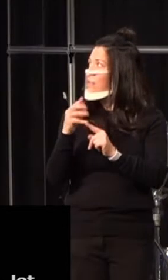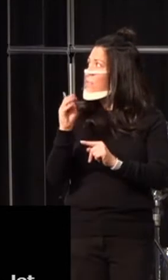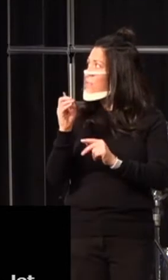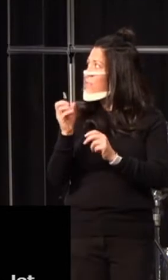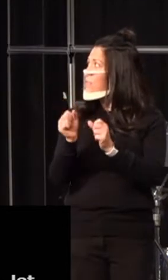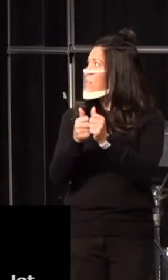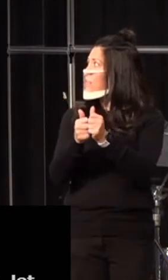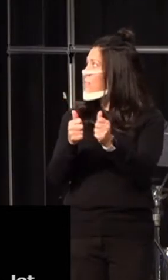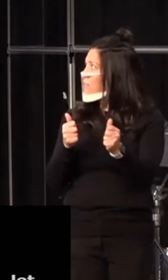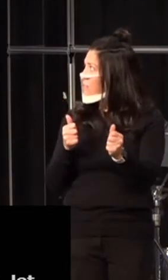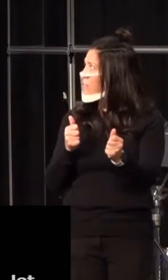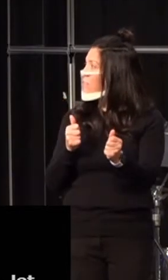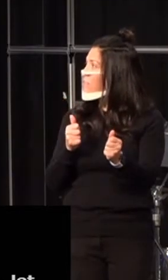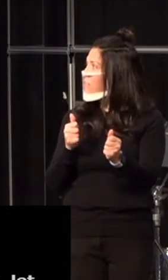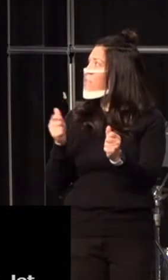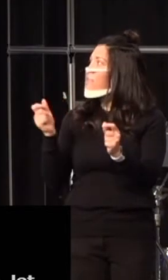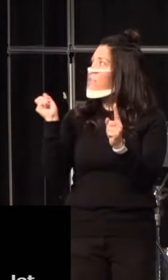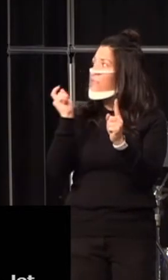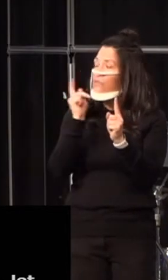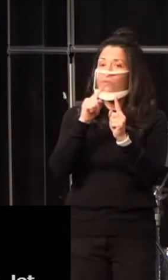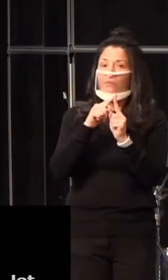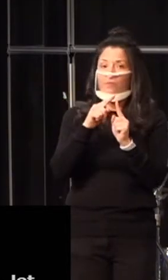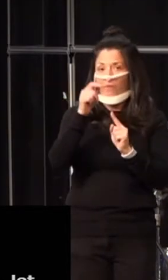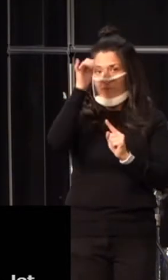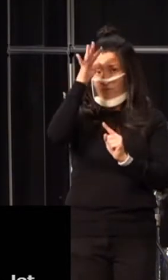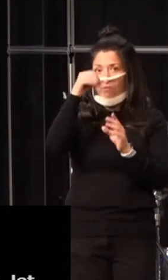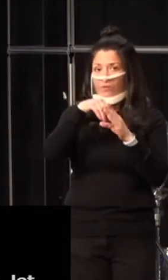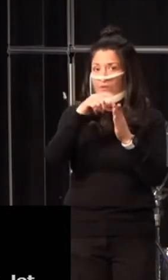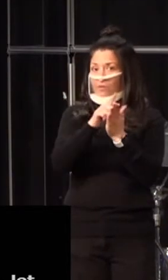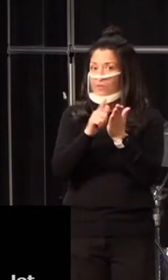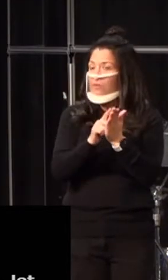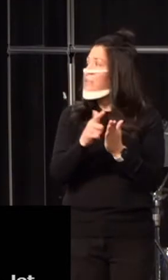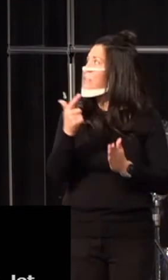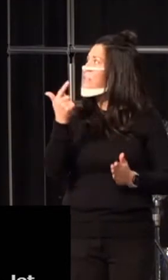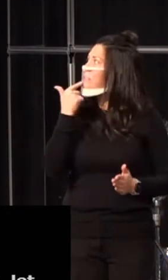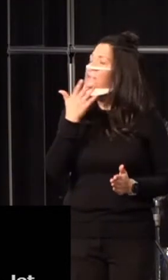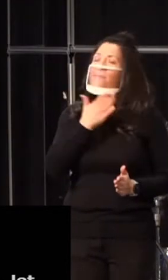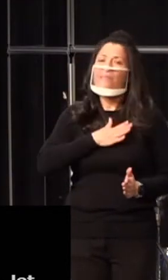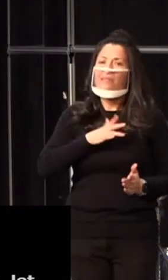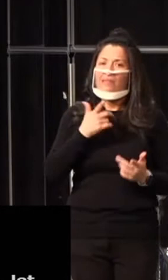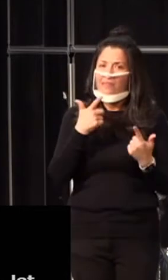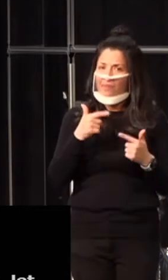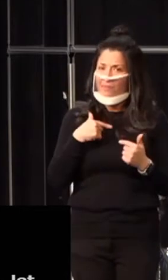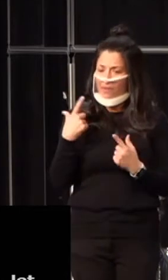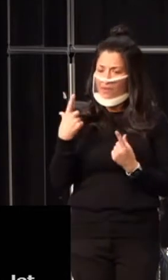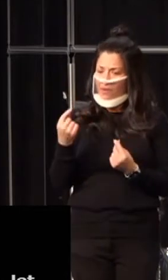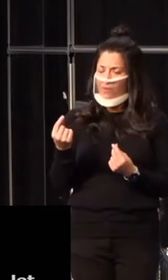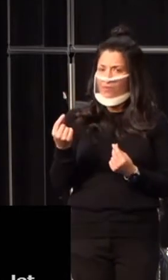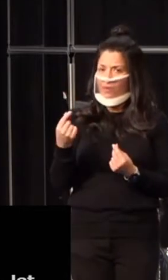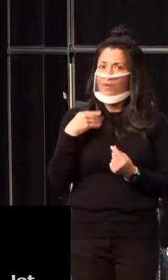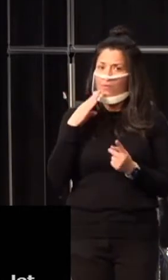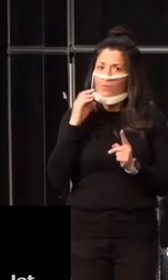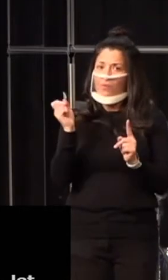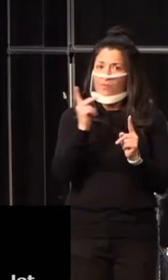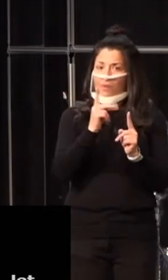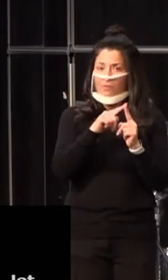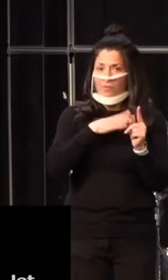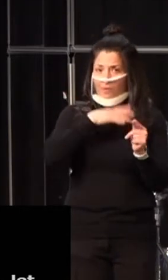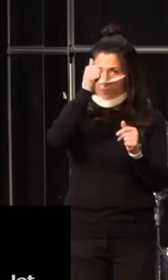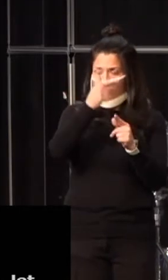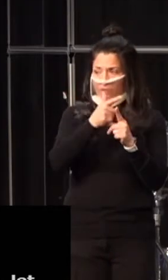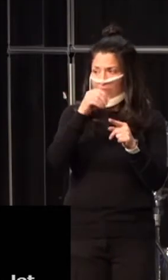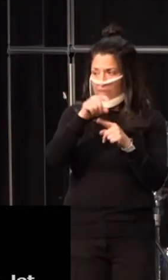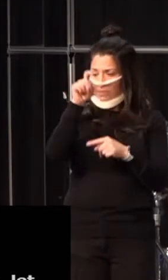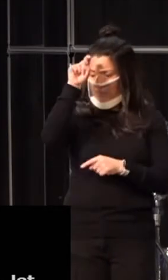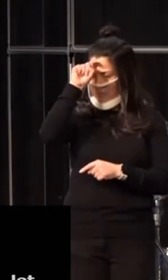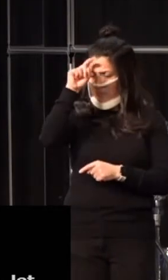his father-in-law, which was also his boss, and said to him, "Please let me go that I may return to my brothers who are in Egypt and see